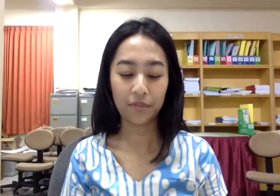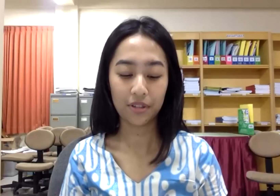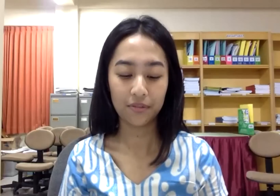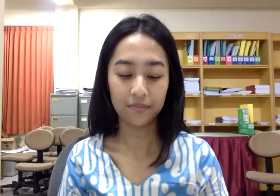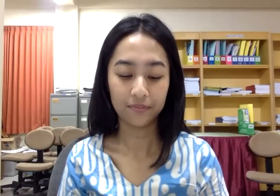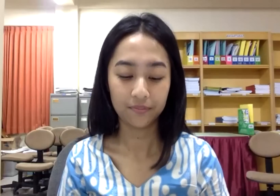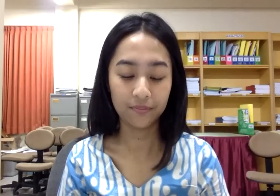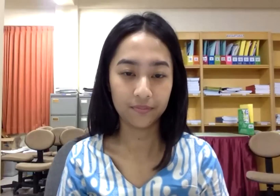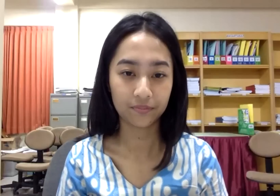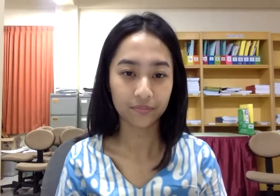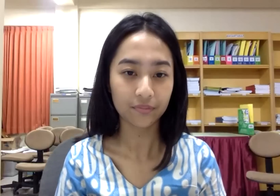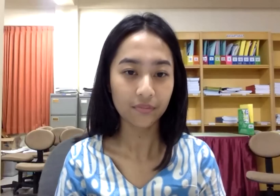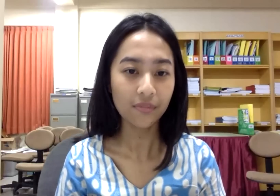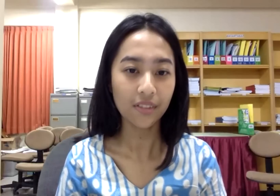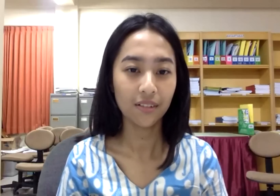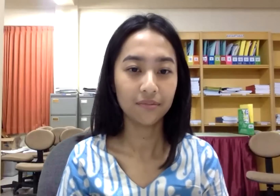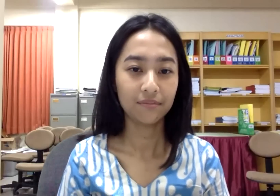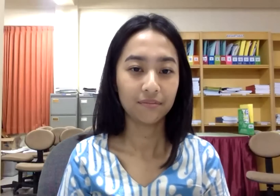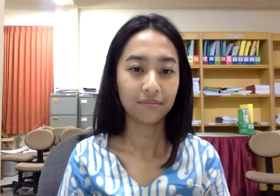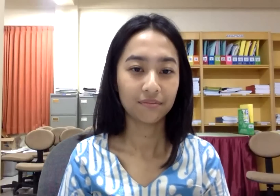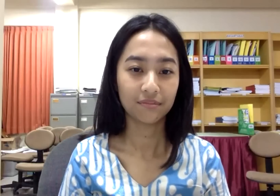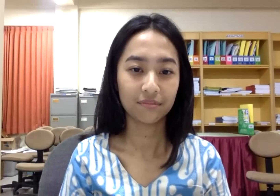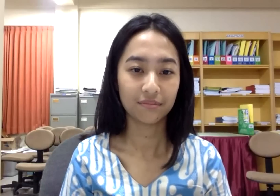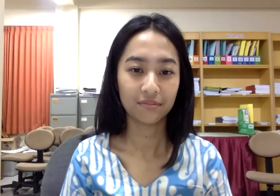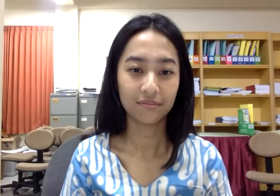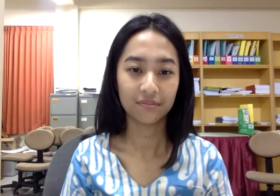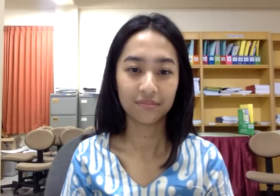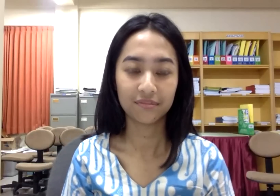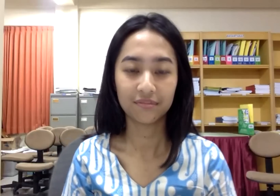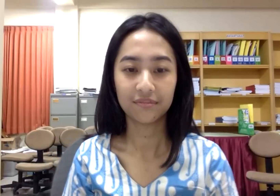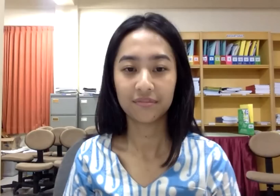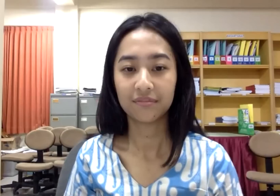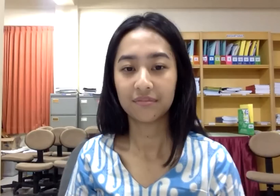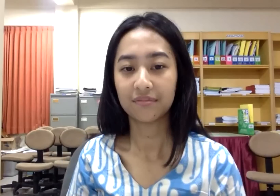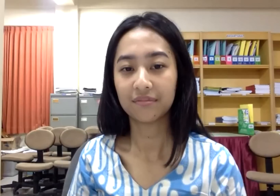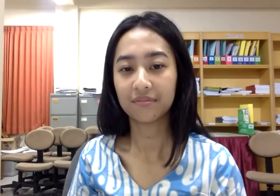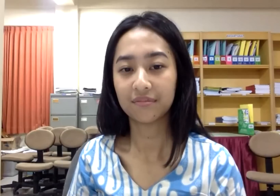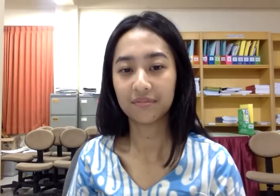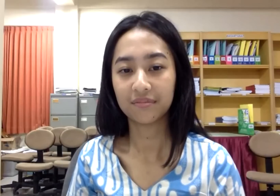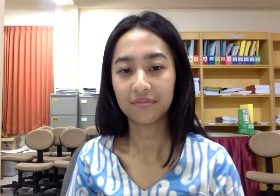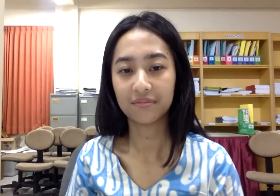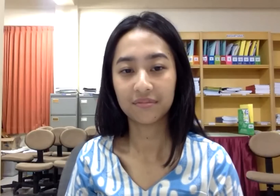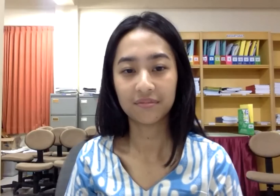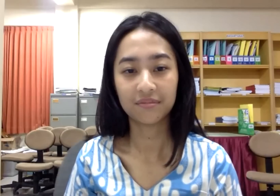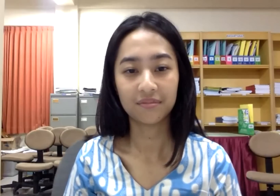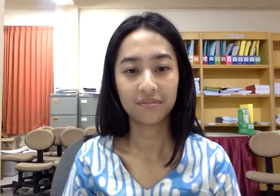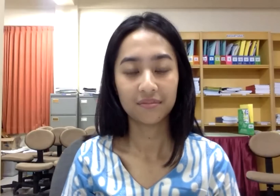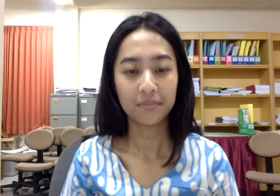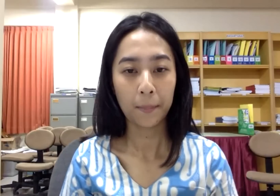wabarakatuh. I hope everyone is healthy, safe, and still productive during this difficult times during this